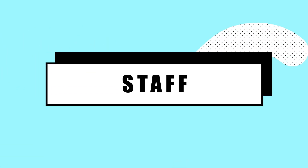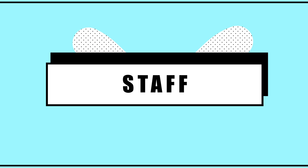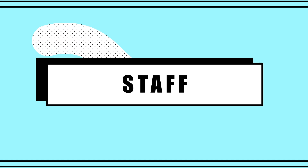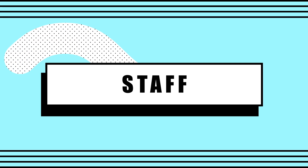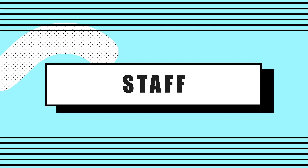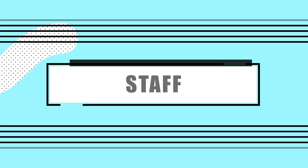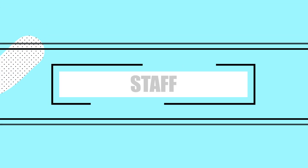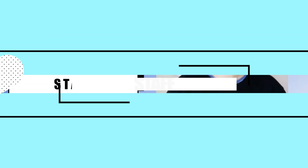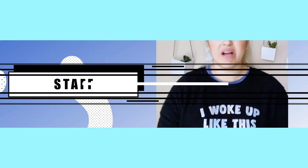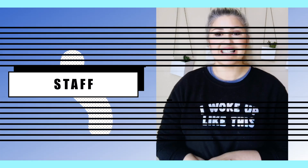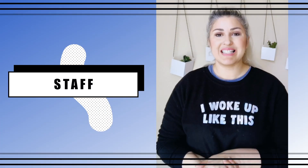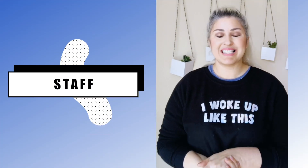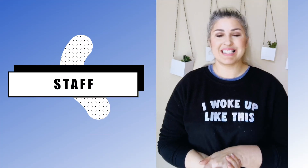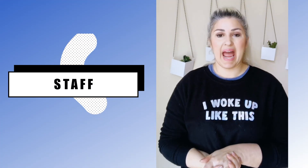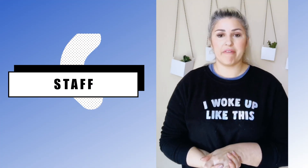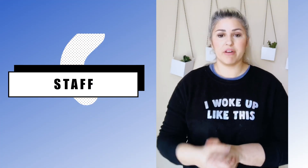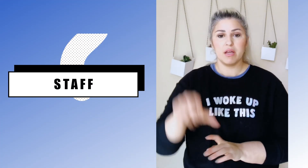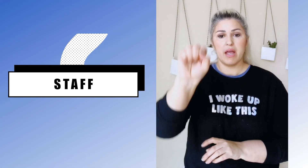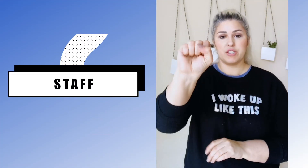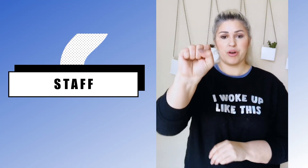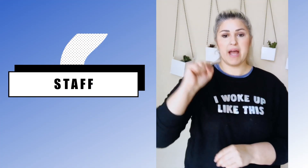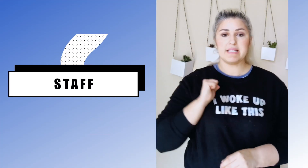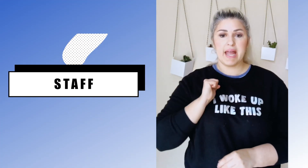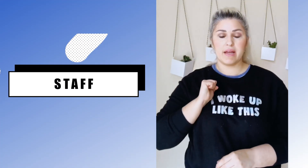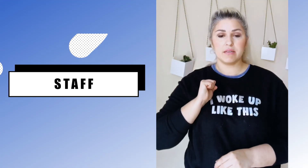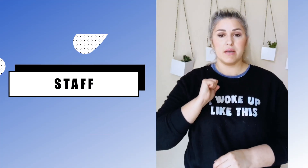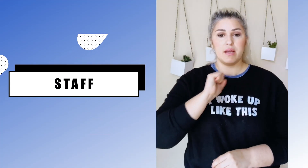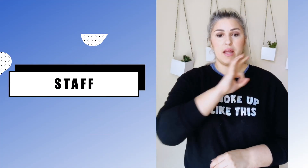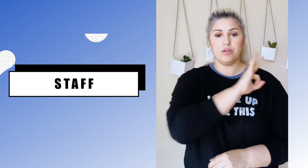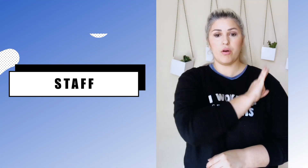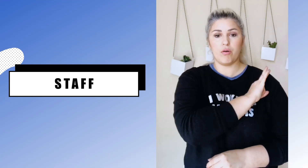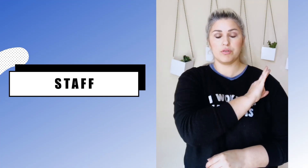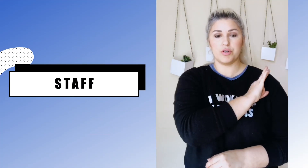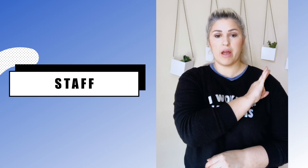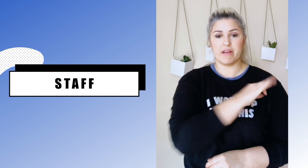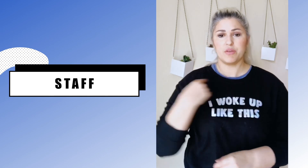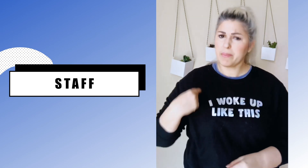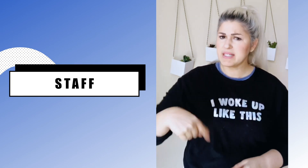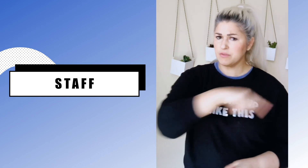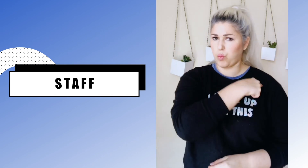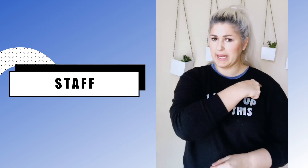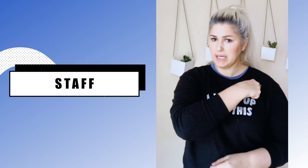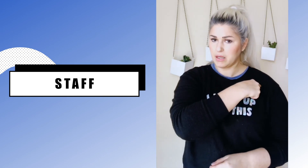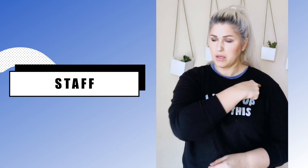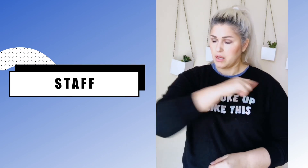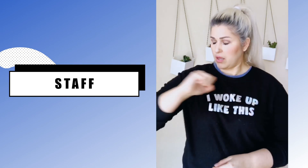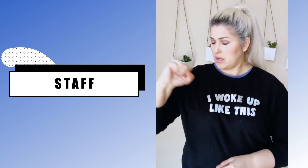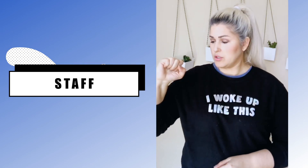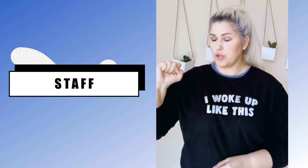The last sign that was requested was staff. It's your S hand and you go to your F hand. So remember, this is